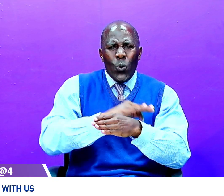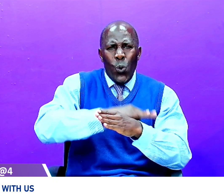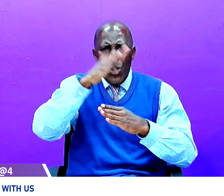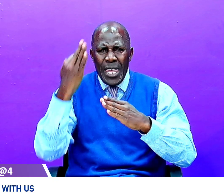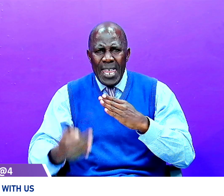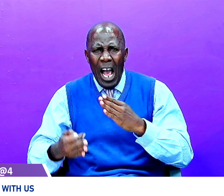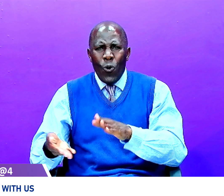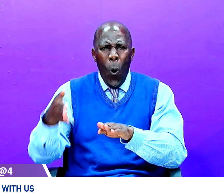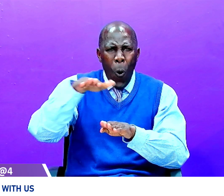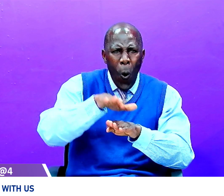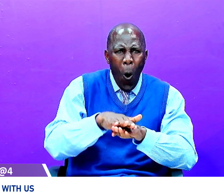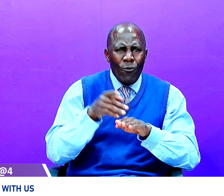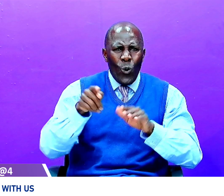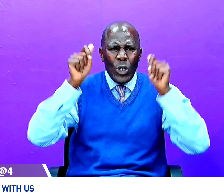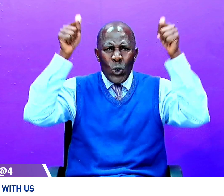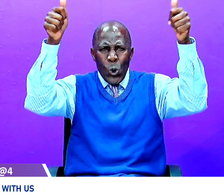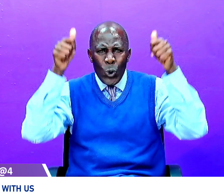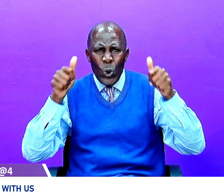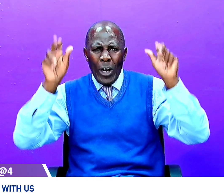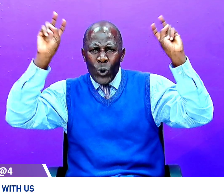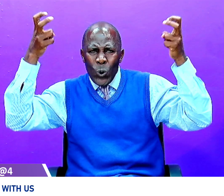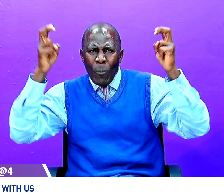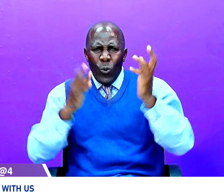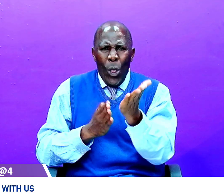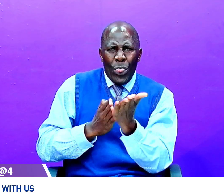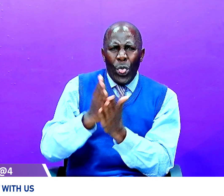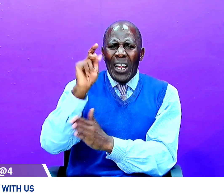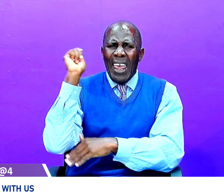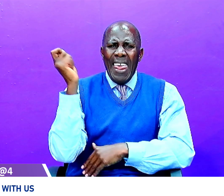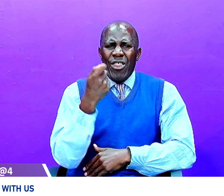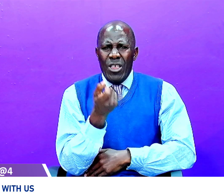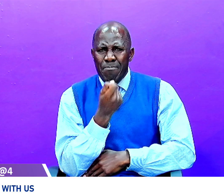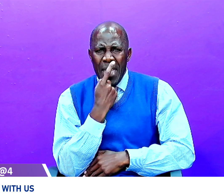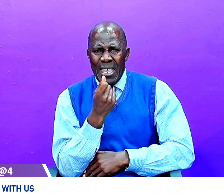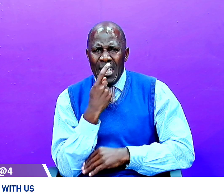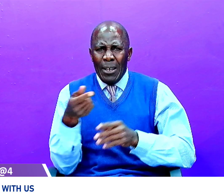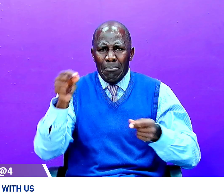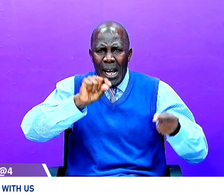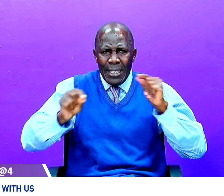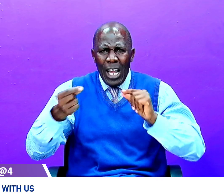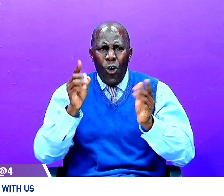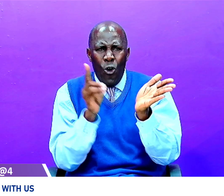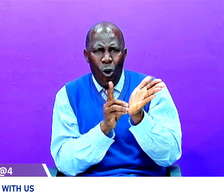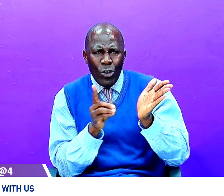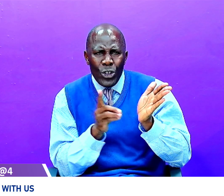discriminatory medical insurance coverage. The notice issued through the Kenya